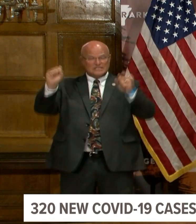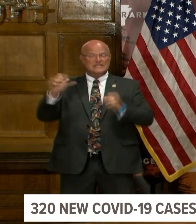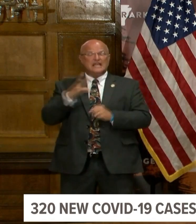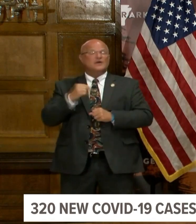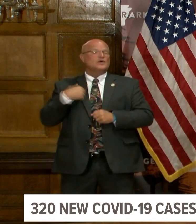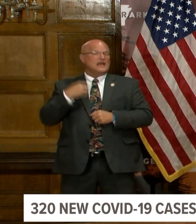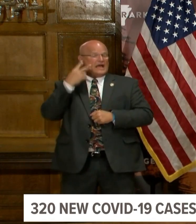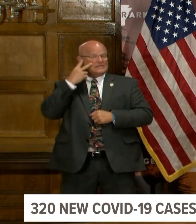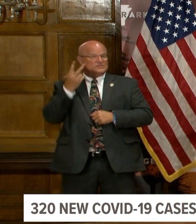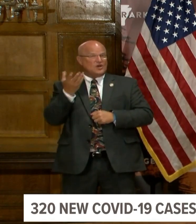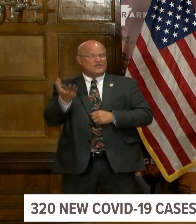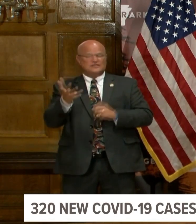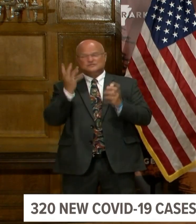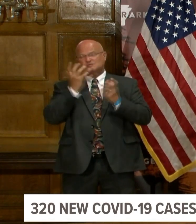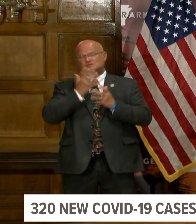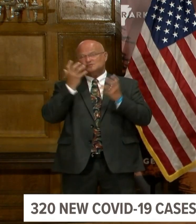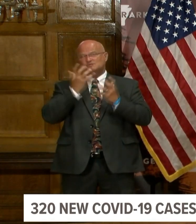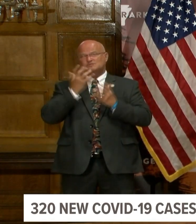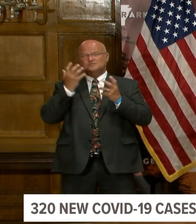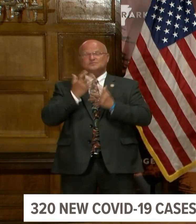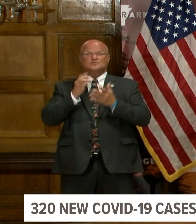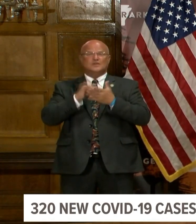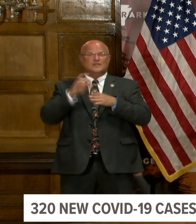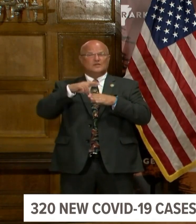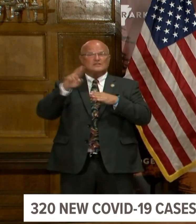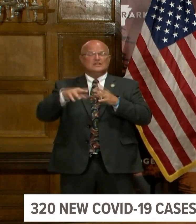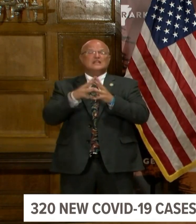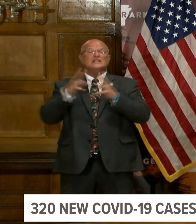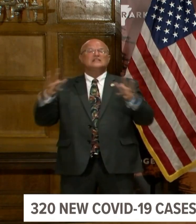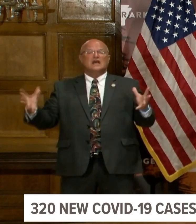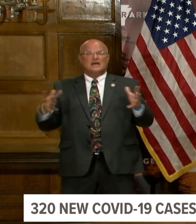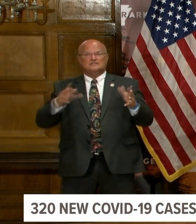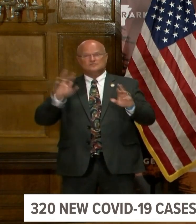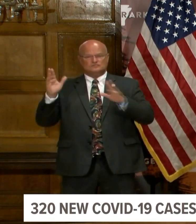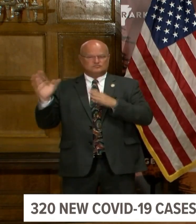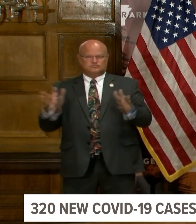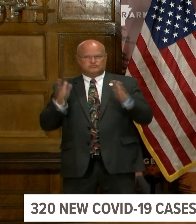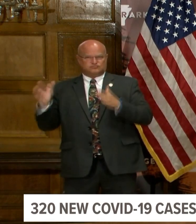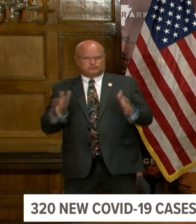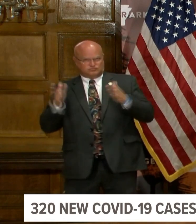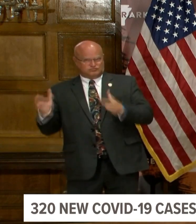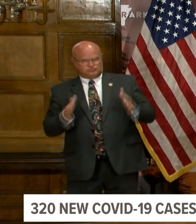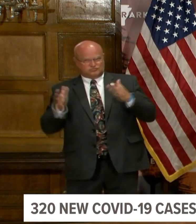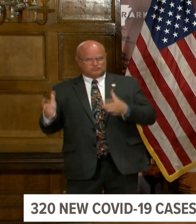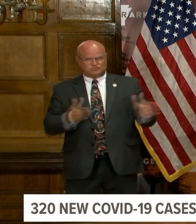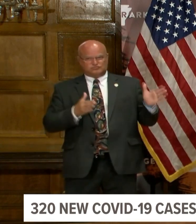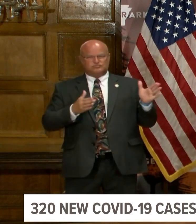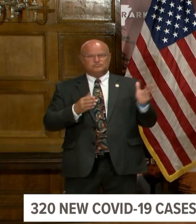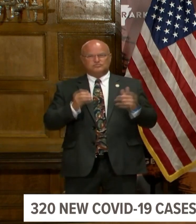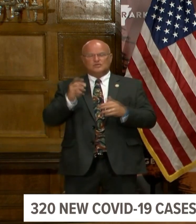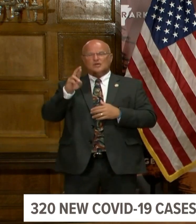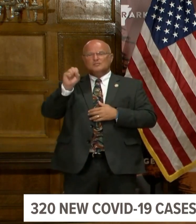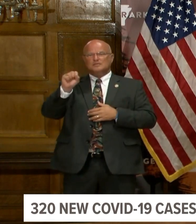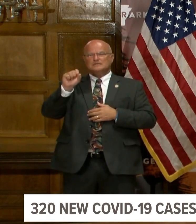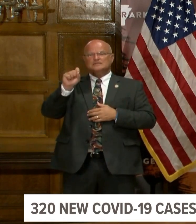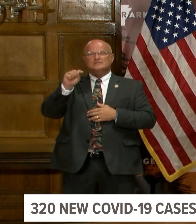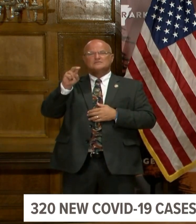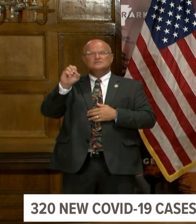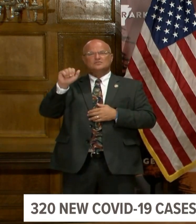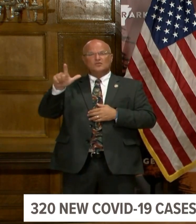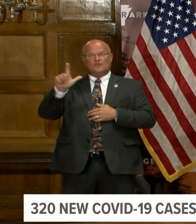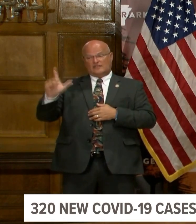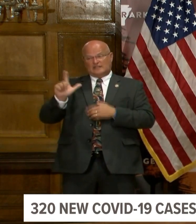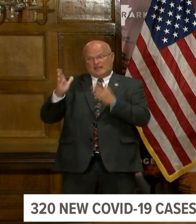and what I saw there was the result of a lot of great preparation. Mrs. Stovall, the librarian, when I went into